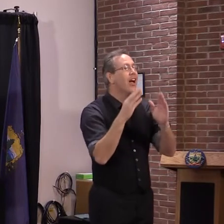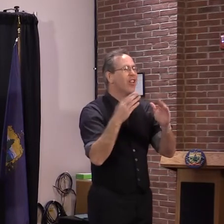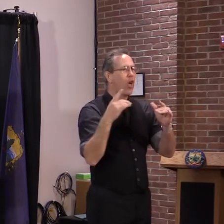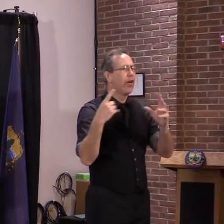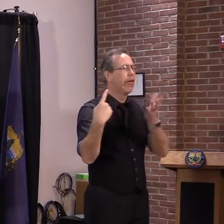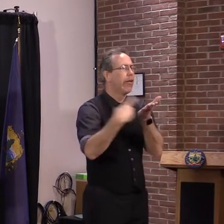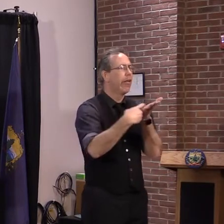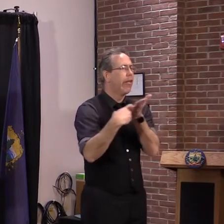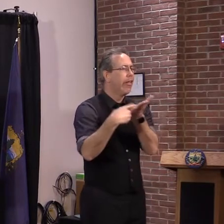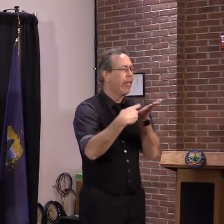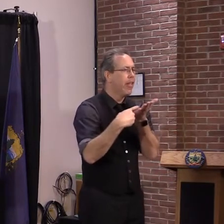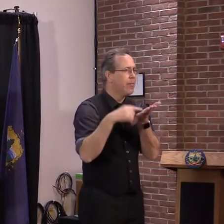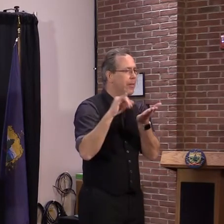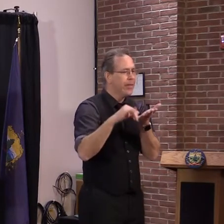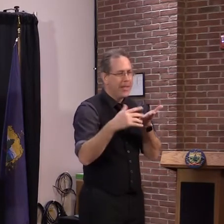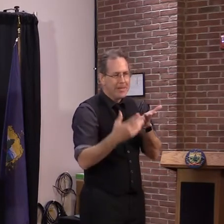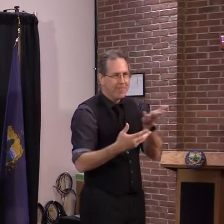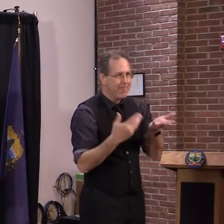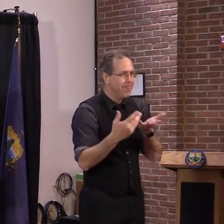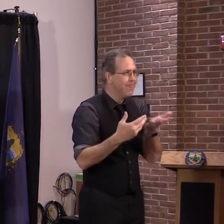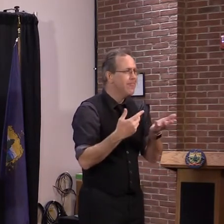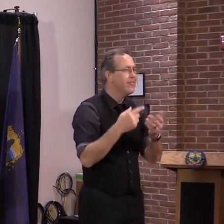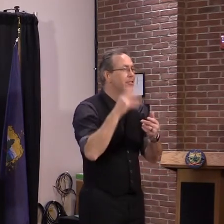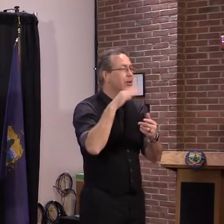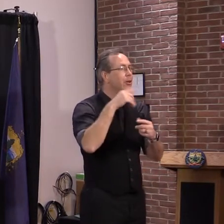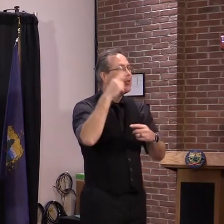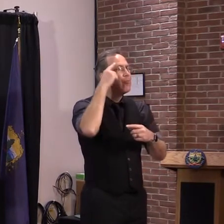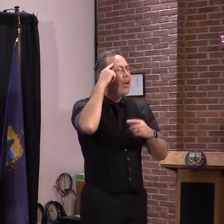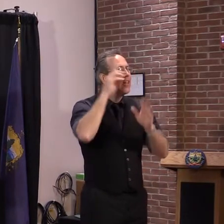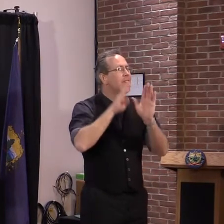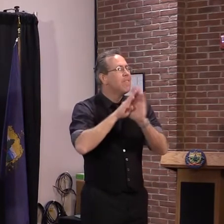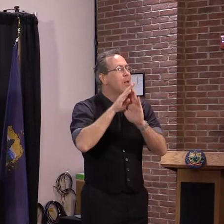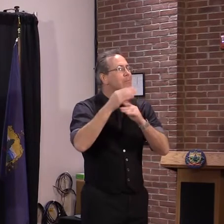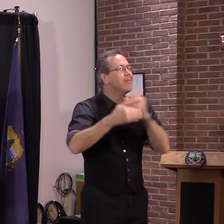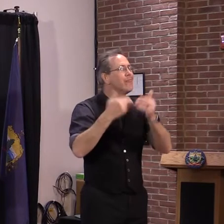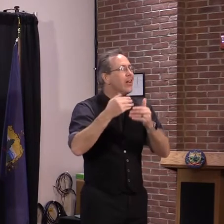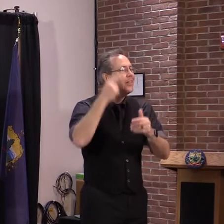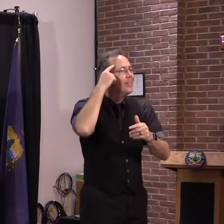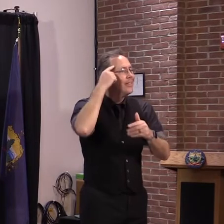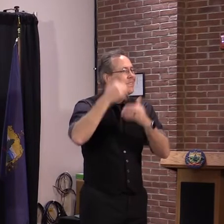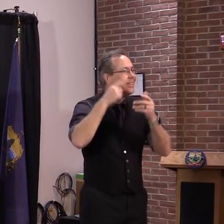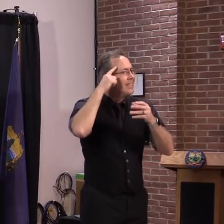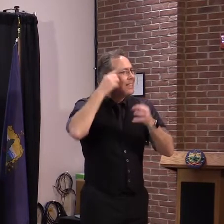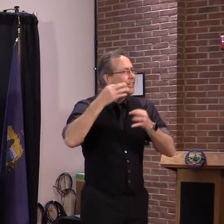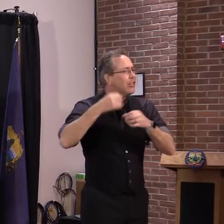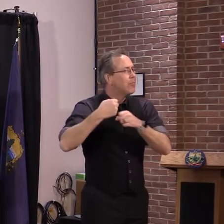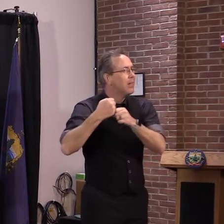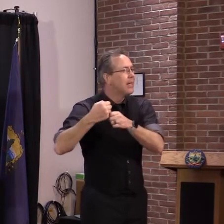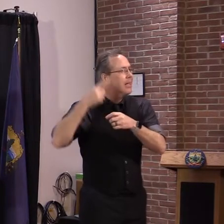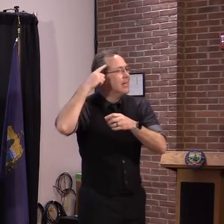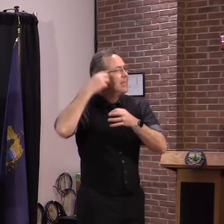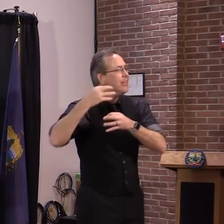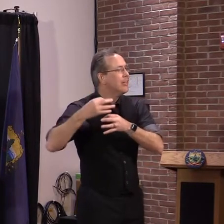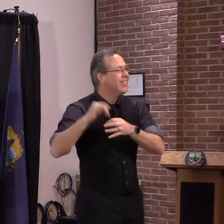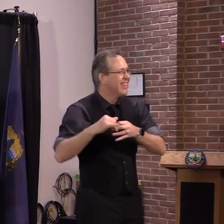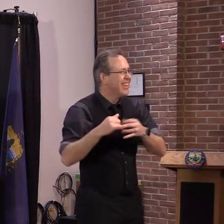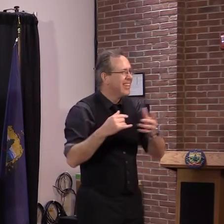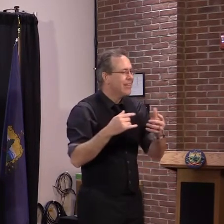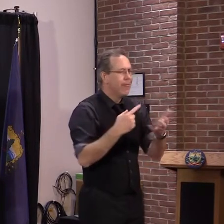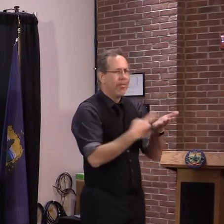about brain development and decision-making and sealing